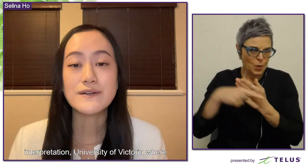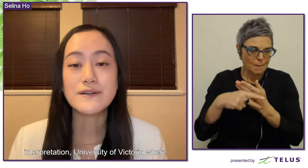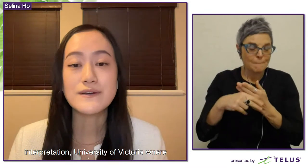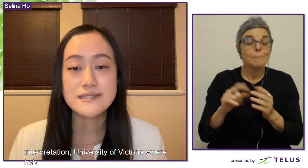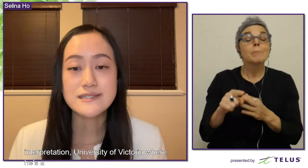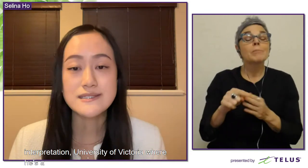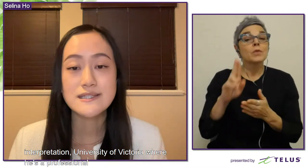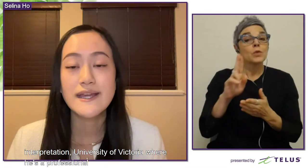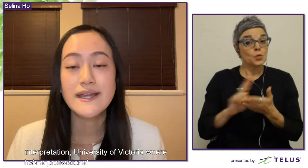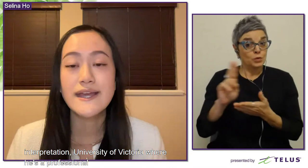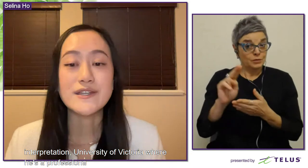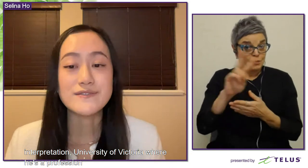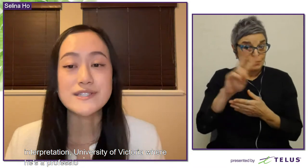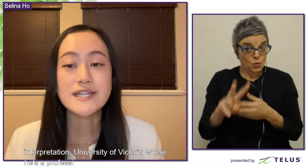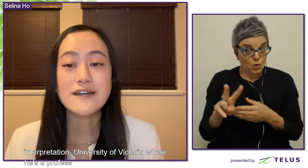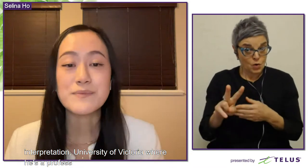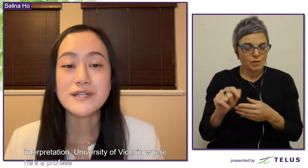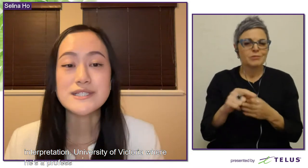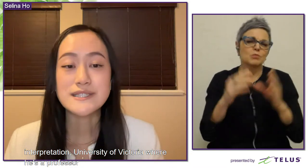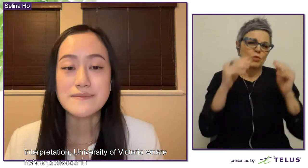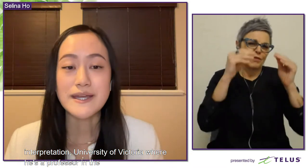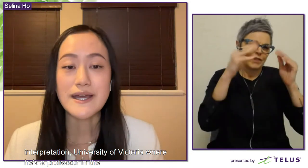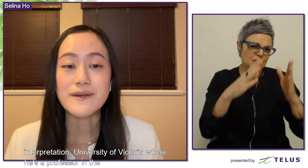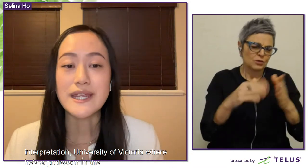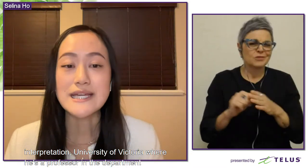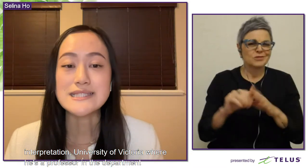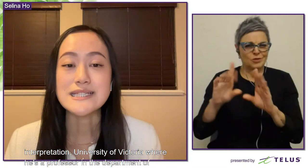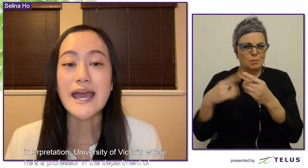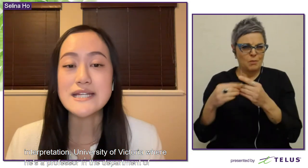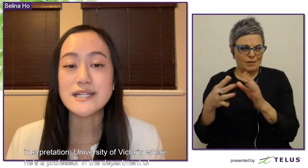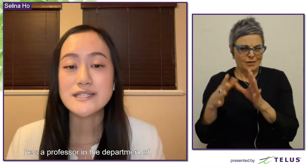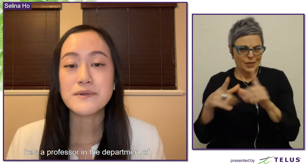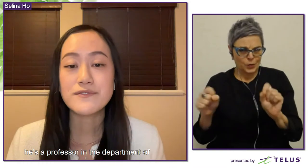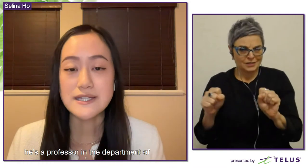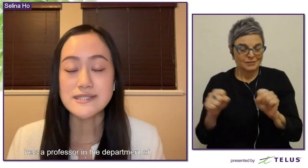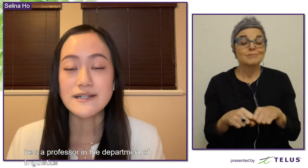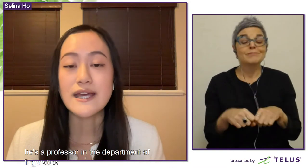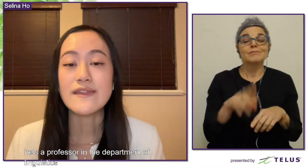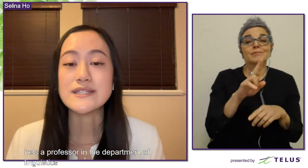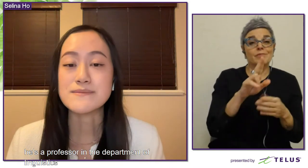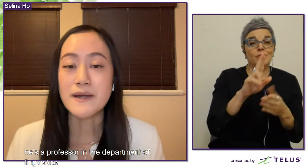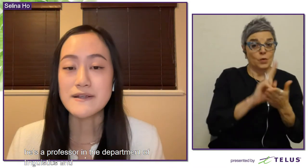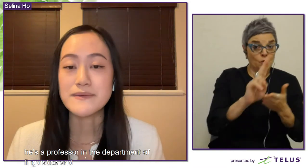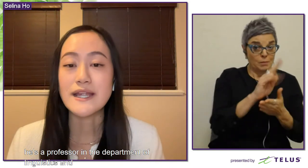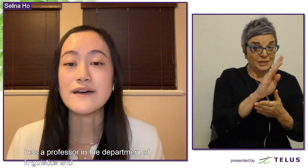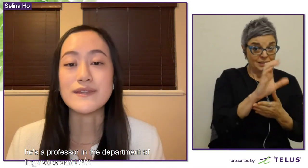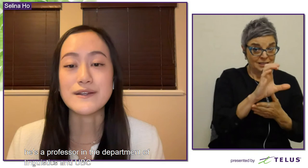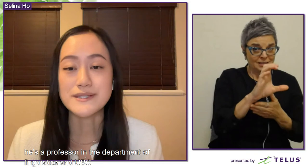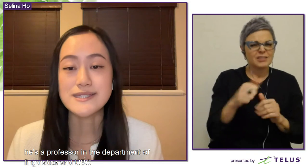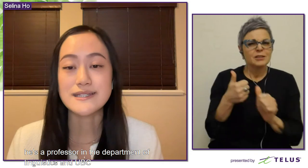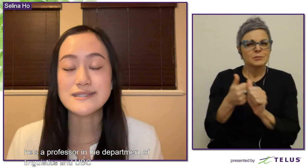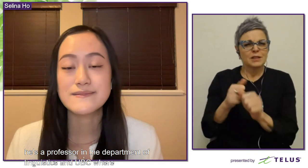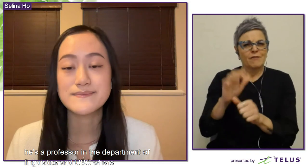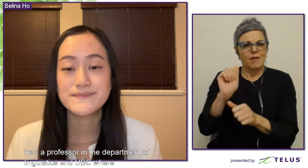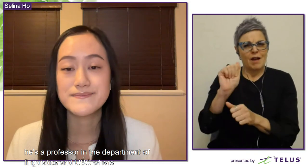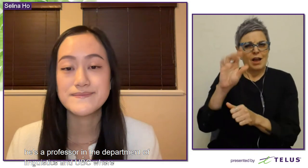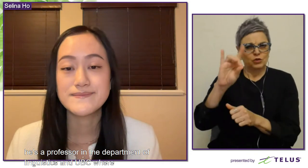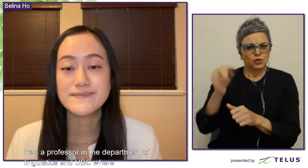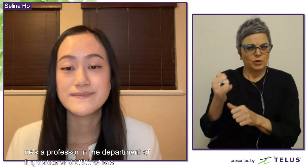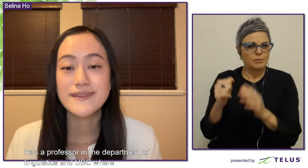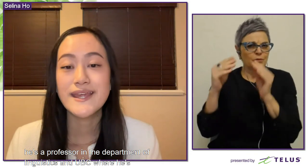of Linguistics, and the University of British Columbia, where he is an adjunct professor in the Department of